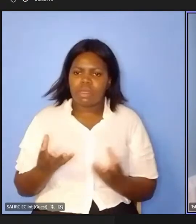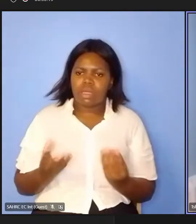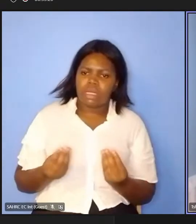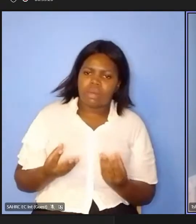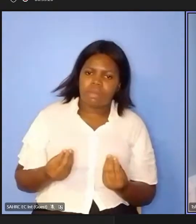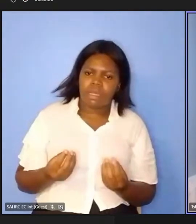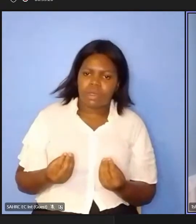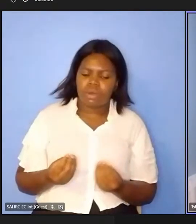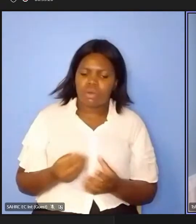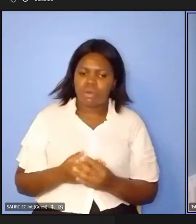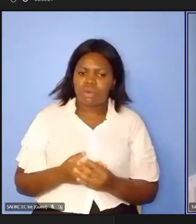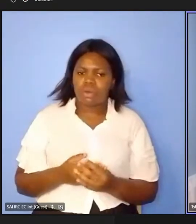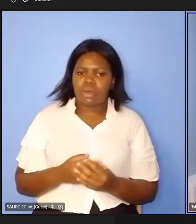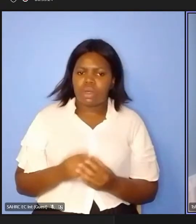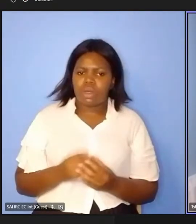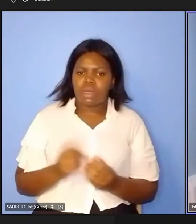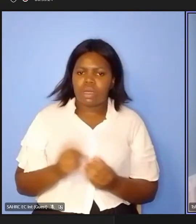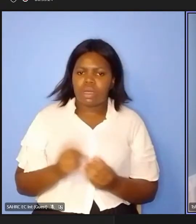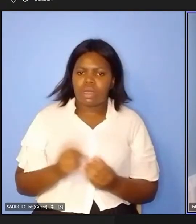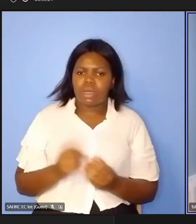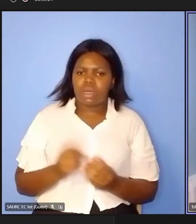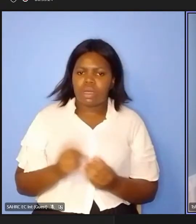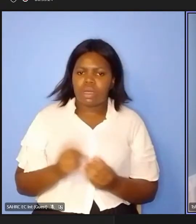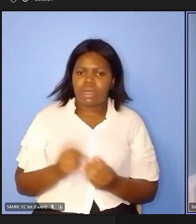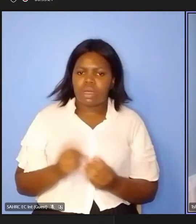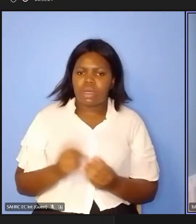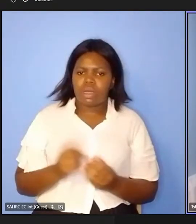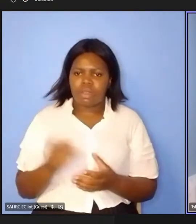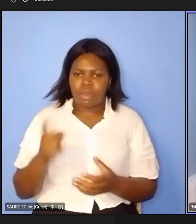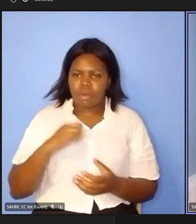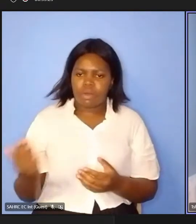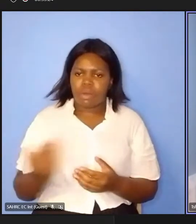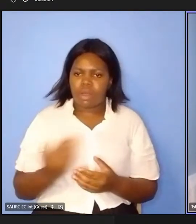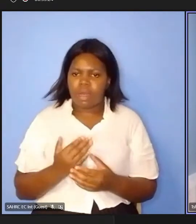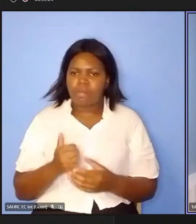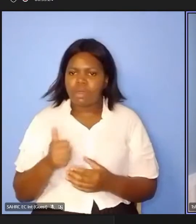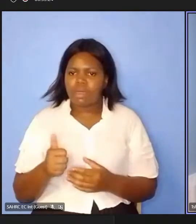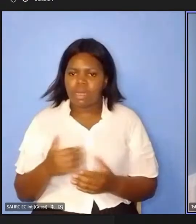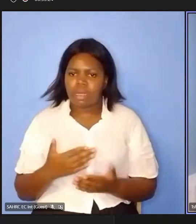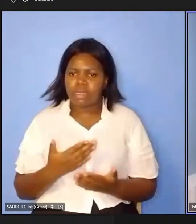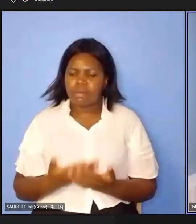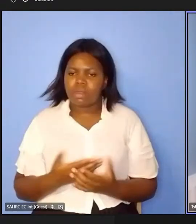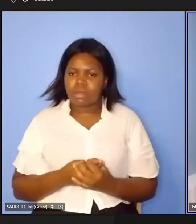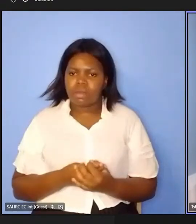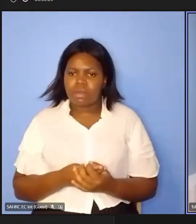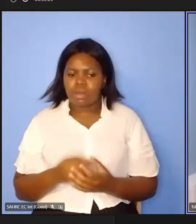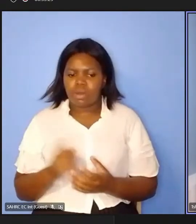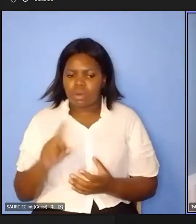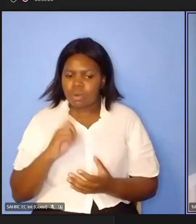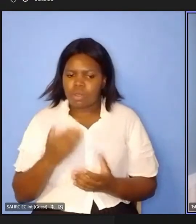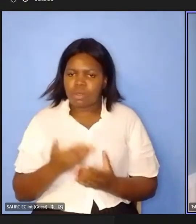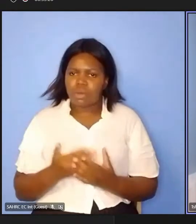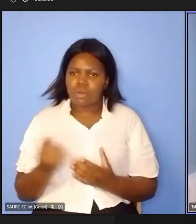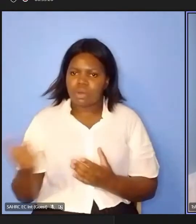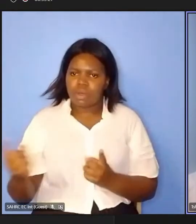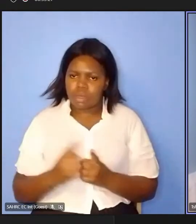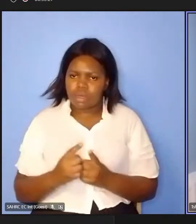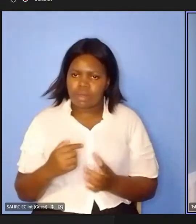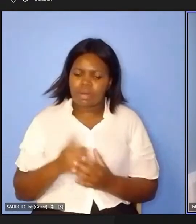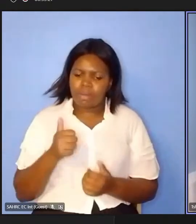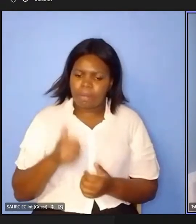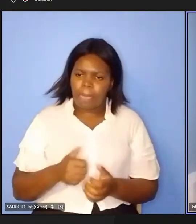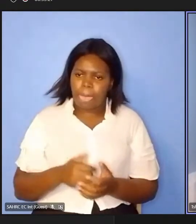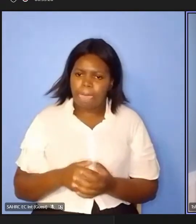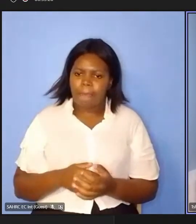the end of the day, these documents need to come from a rights-based approach. And a rights-based approach, if we do that, I would like